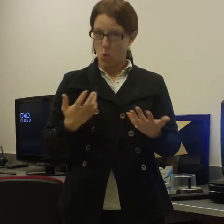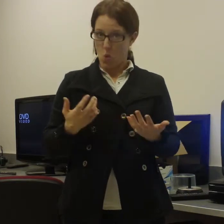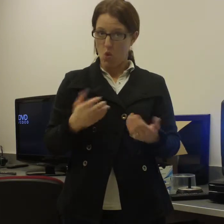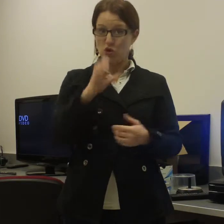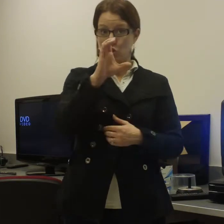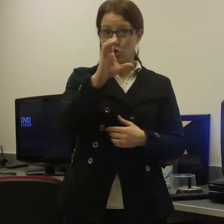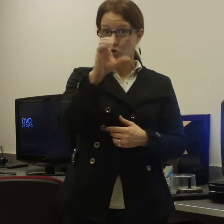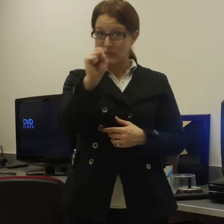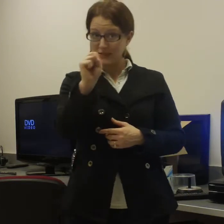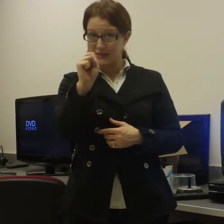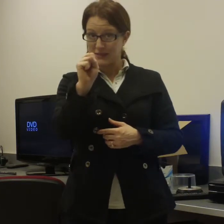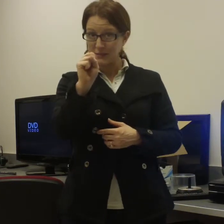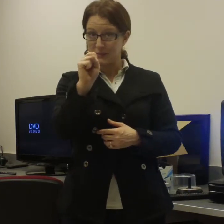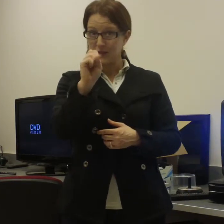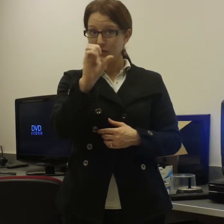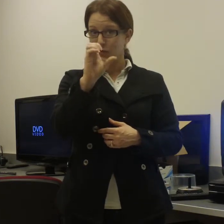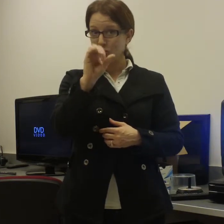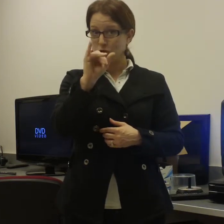some things we know about it then in your notes.